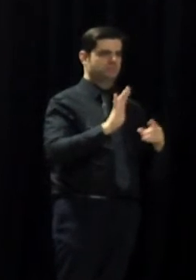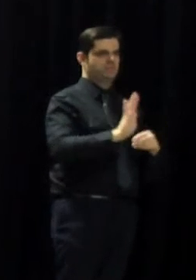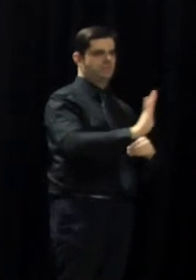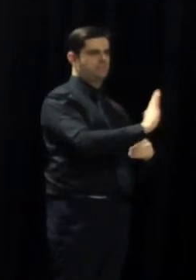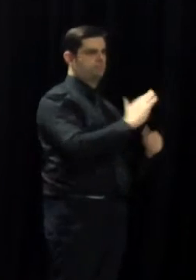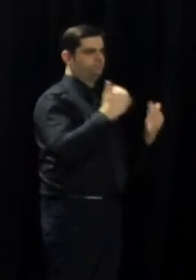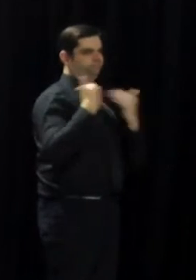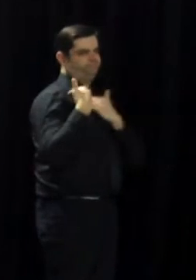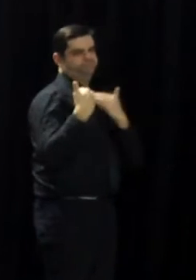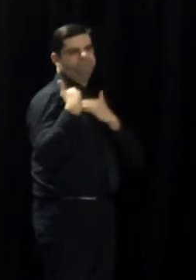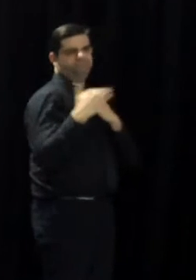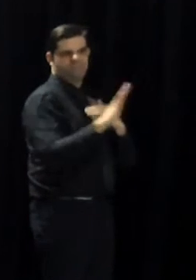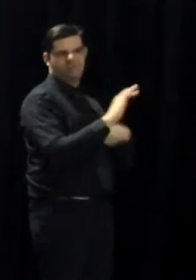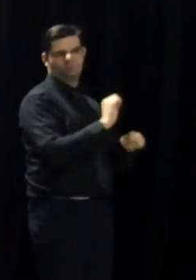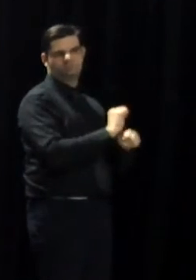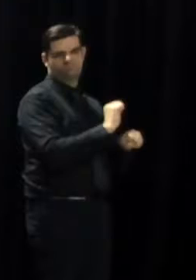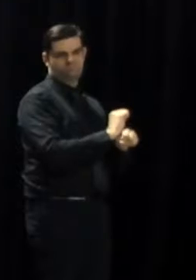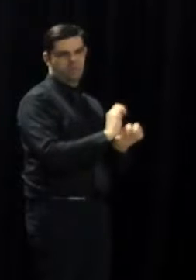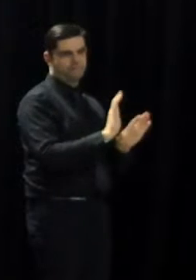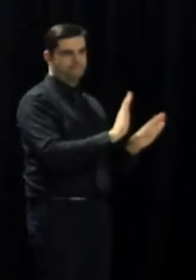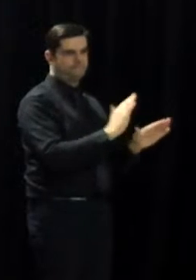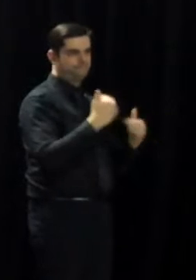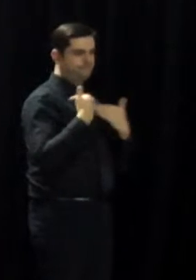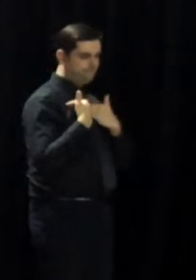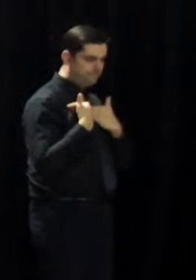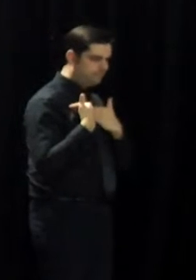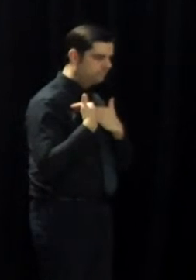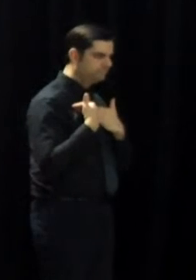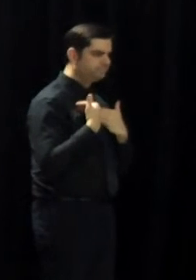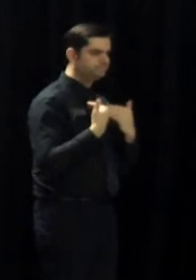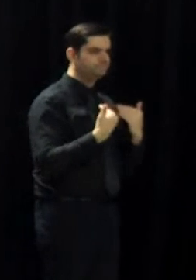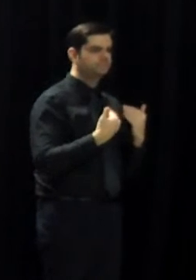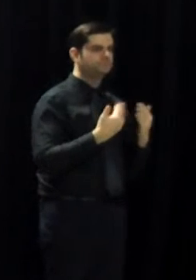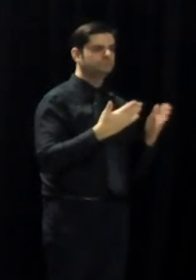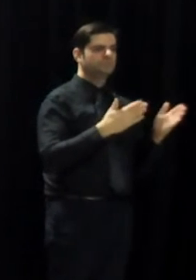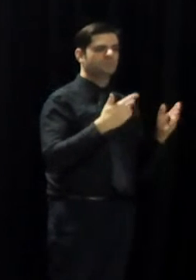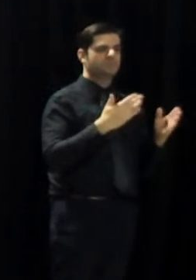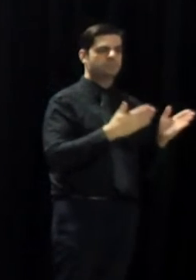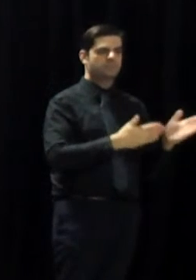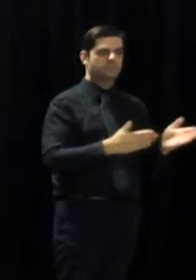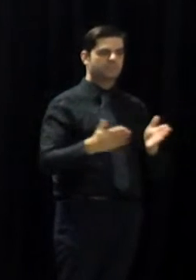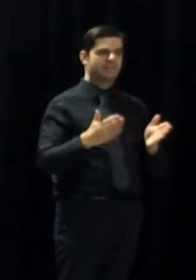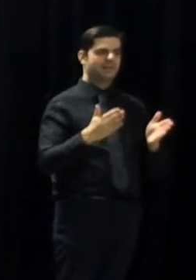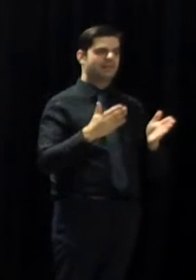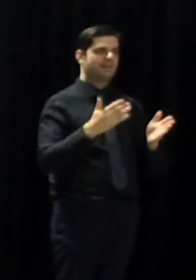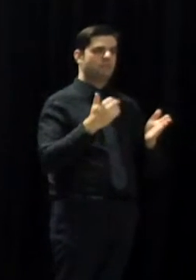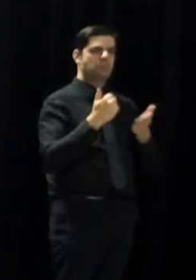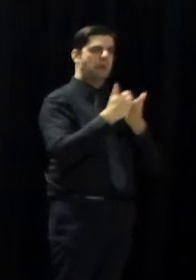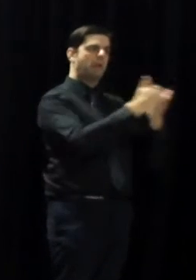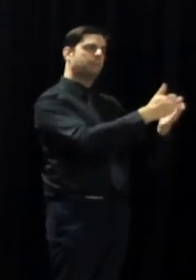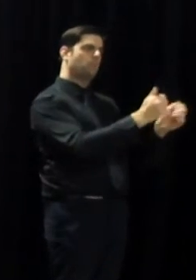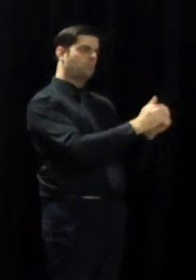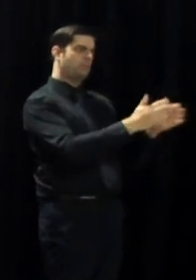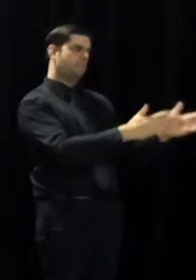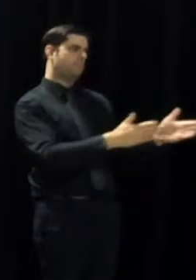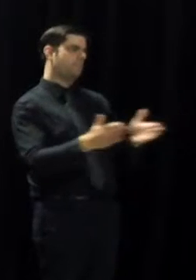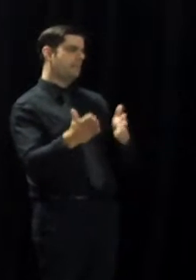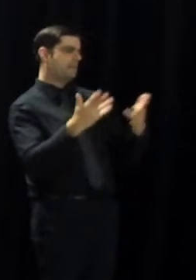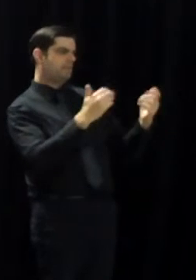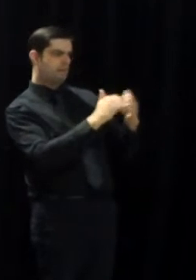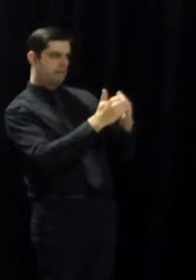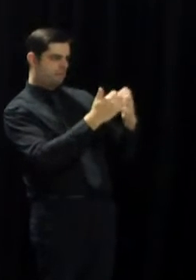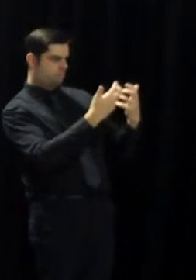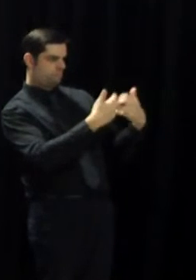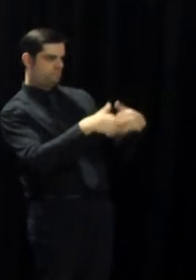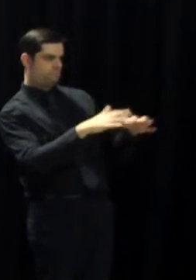together, then we got to put the meat around the plan. That's where our emergency management comes in. That's where all of our resources come in,